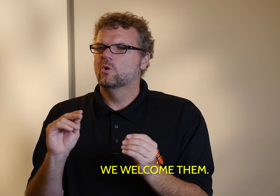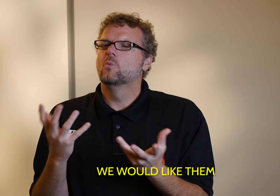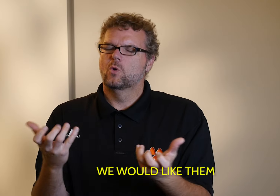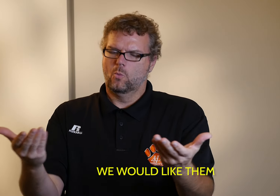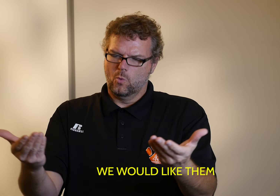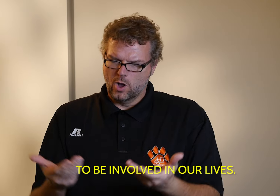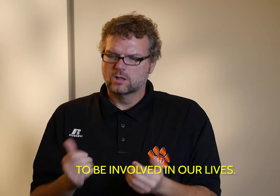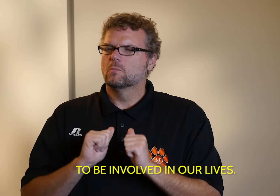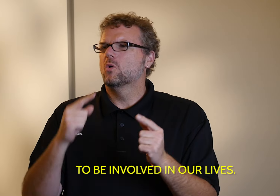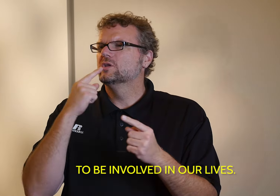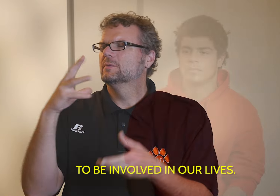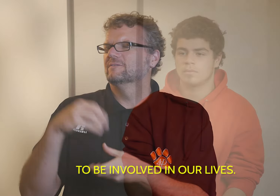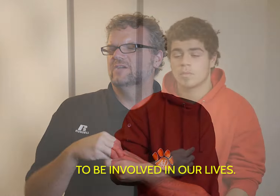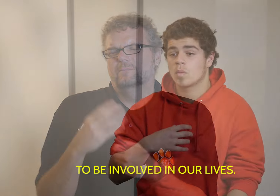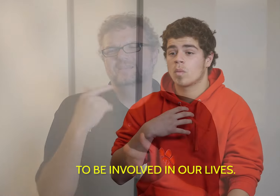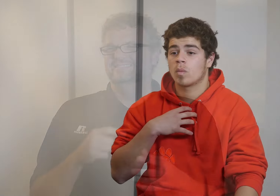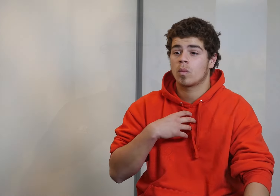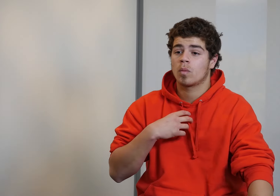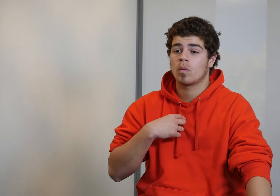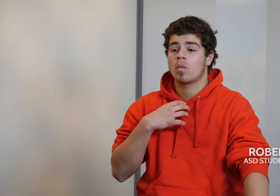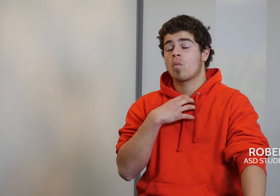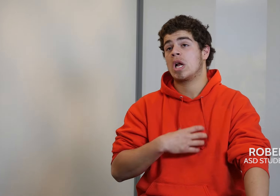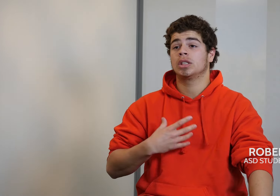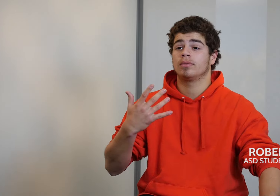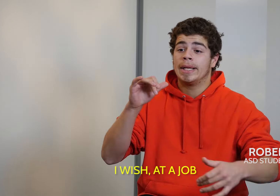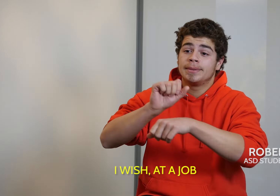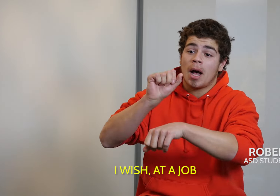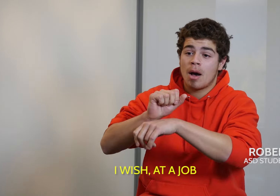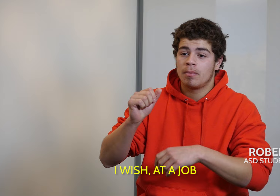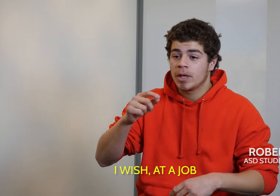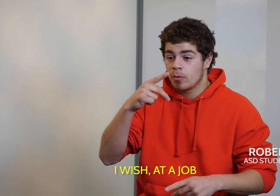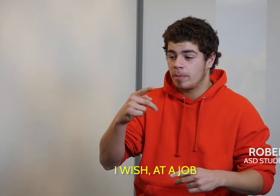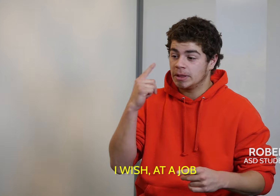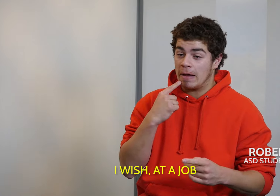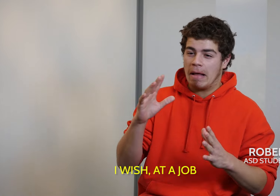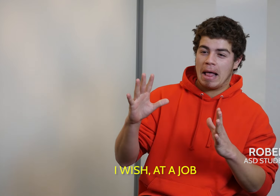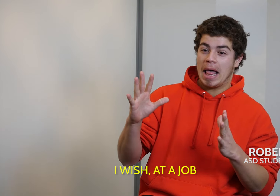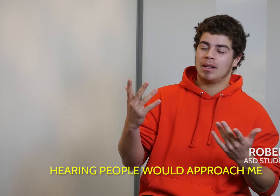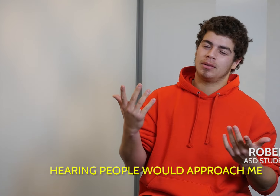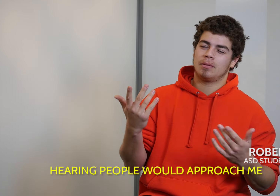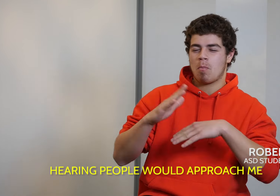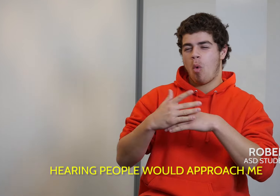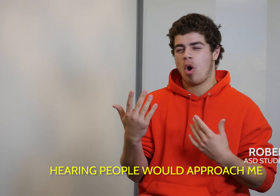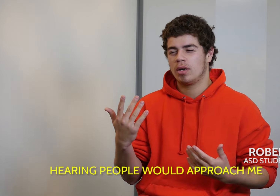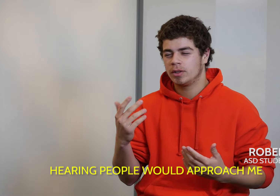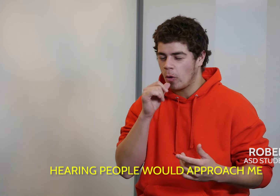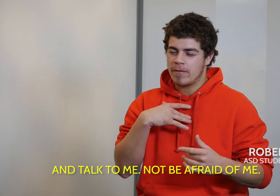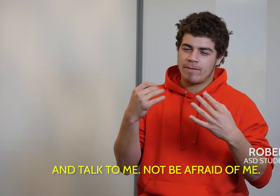would like them to be involved in our lives. I wish at a job, hearing people would just approach me and talk